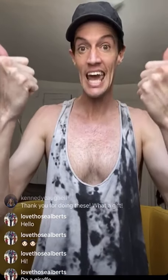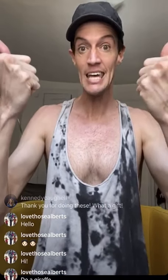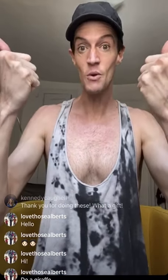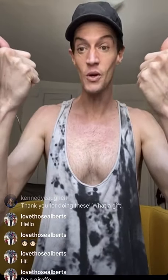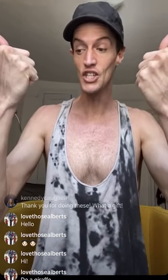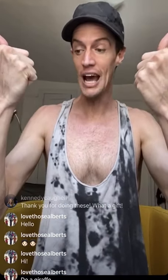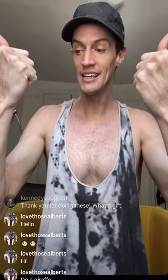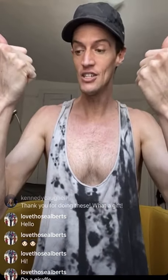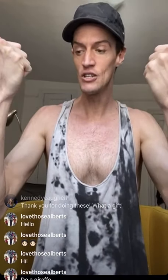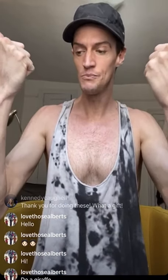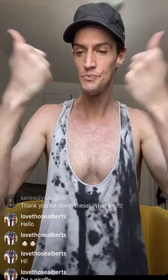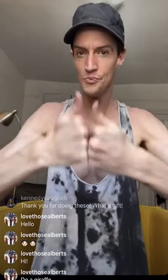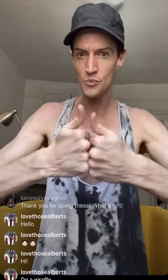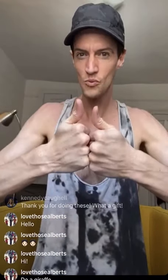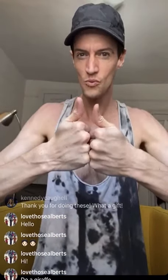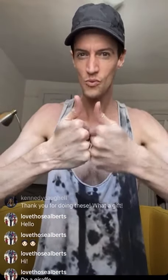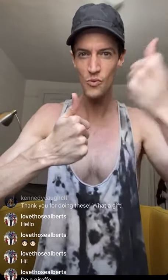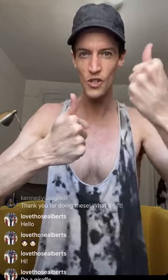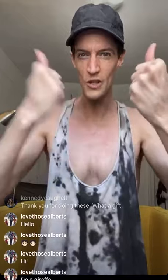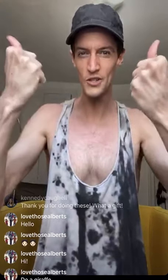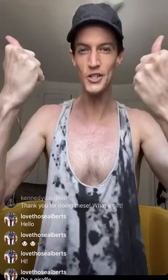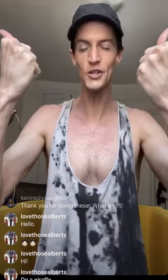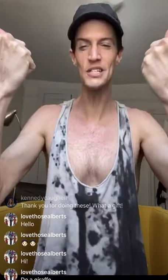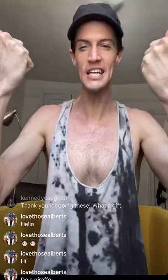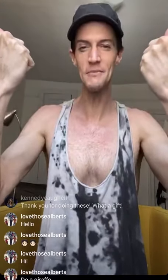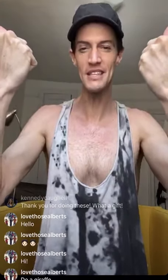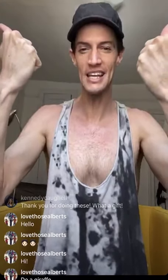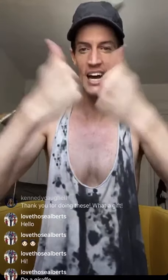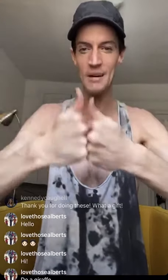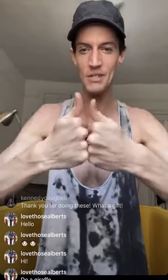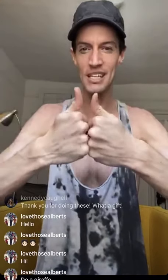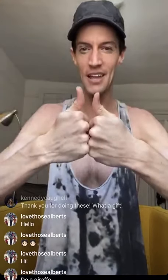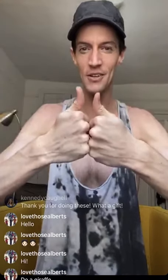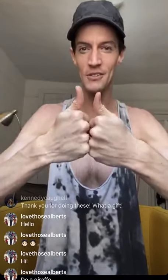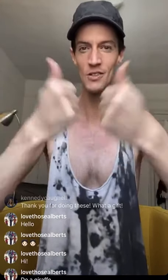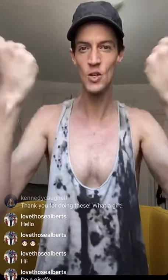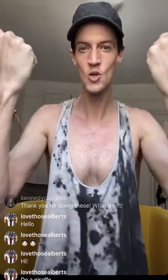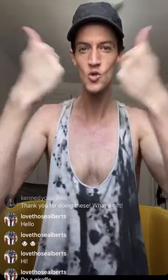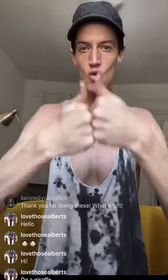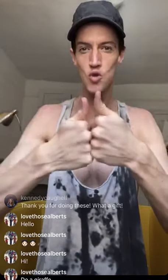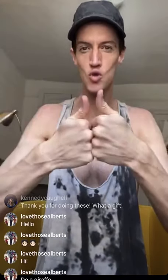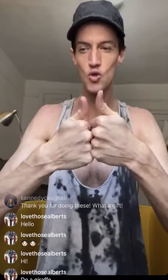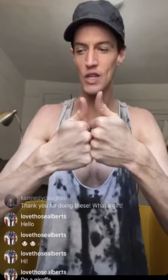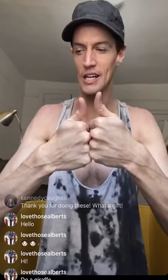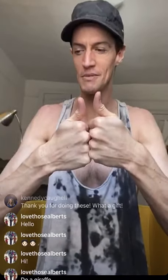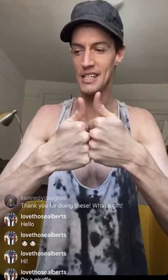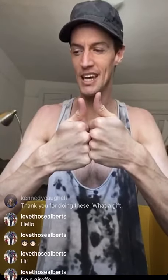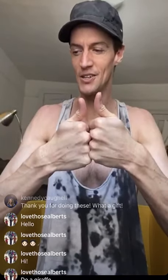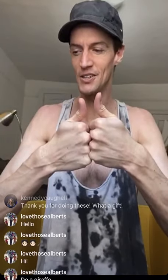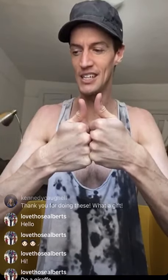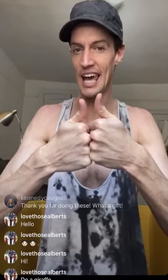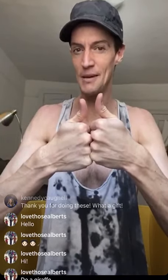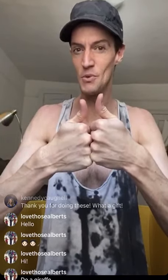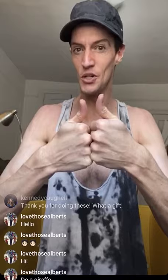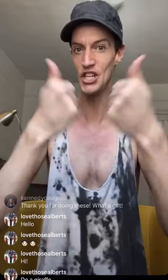or challenge. So these are the two teams and they come together. They come together. Game or